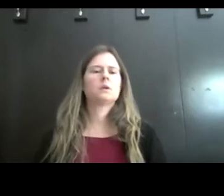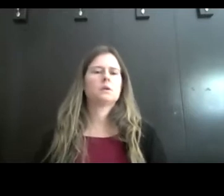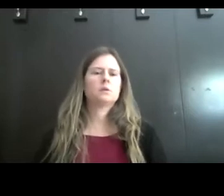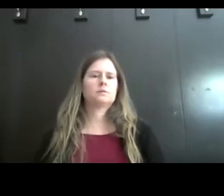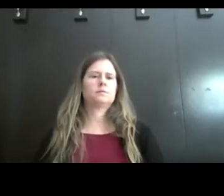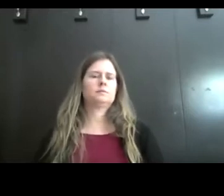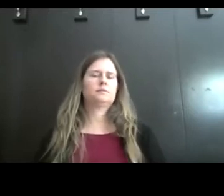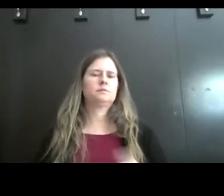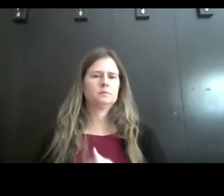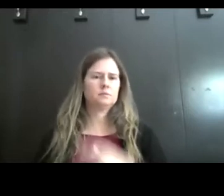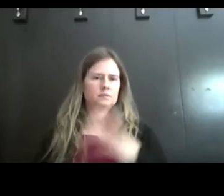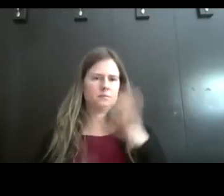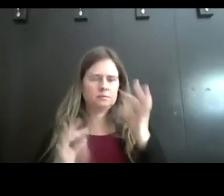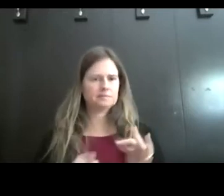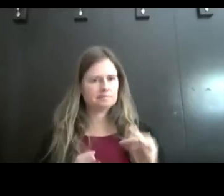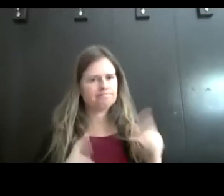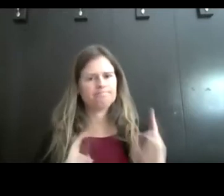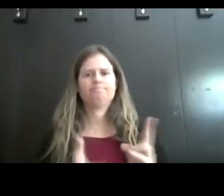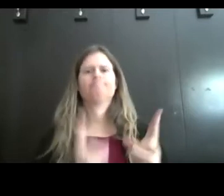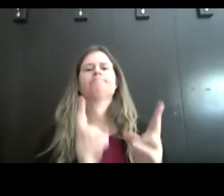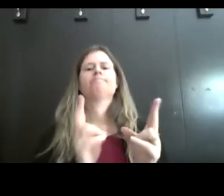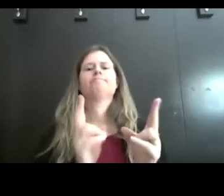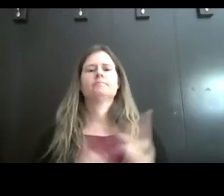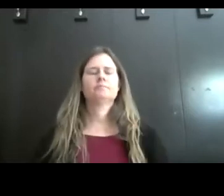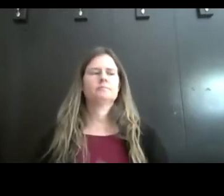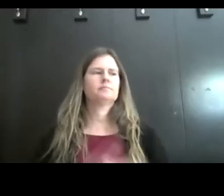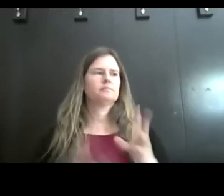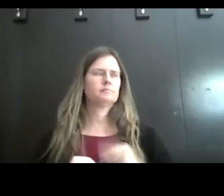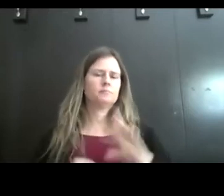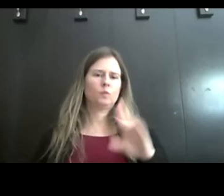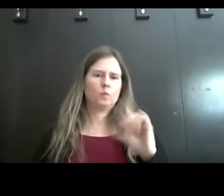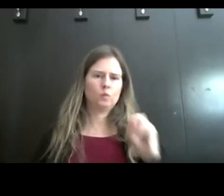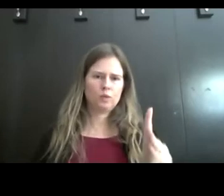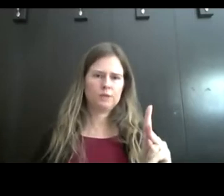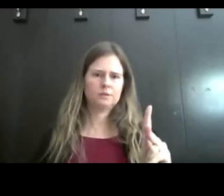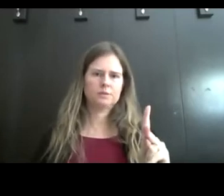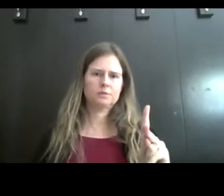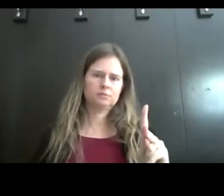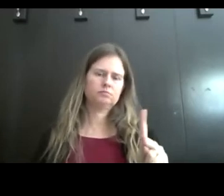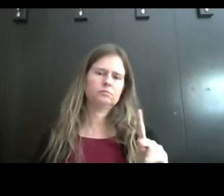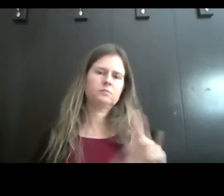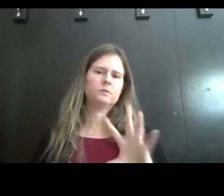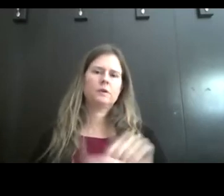we went with the fast track, and we're willing to take the risk of some of the shortcomings of the fast track.